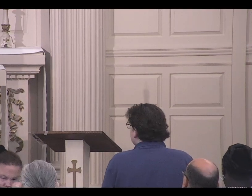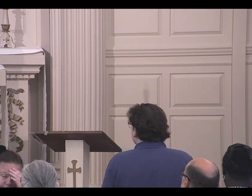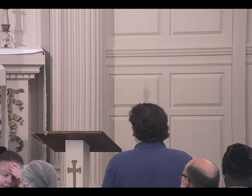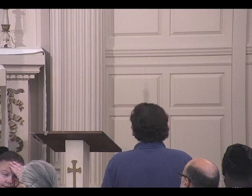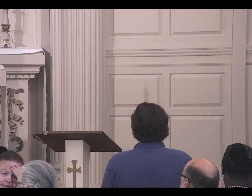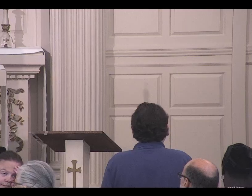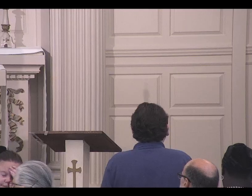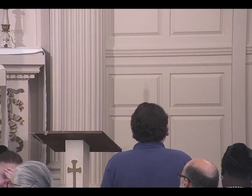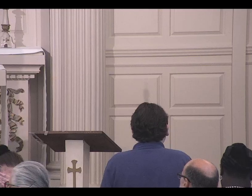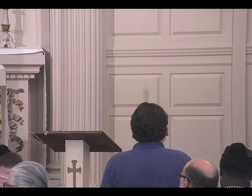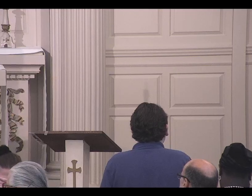Let us pray.